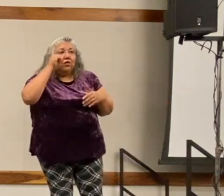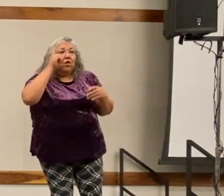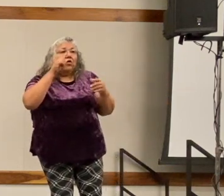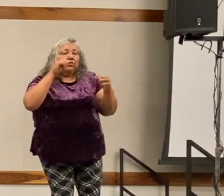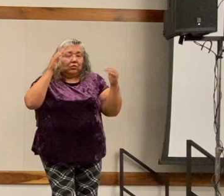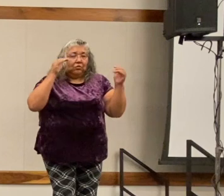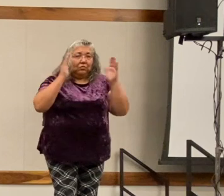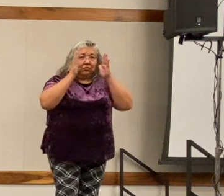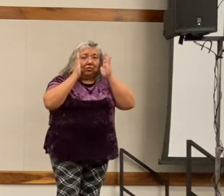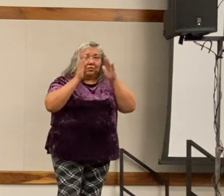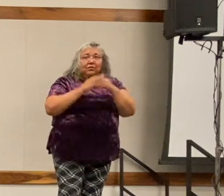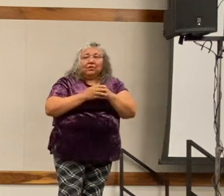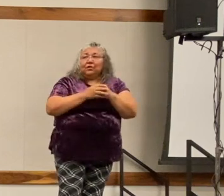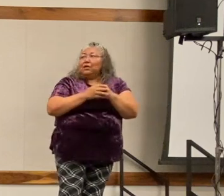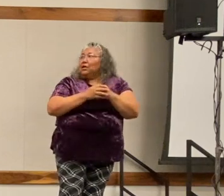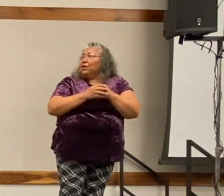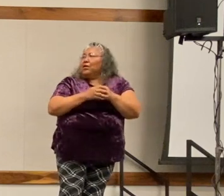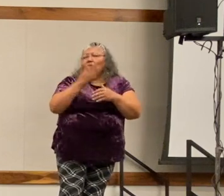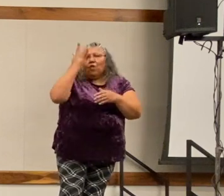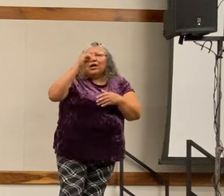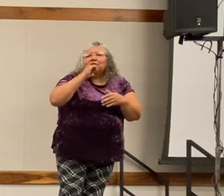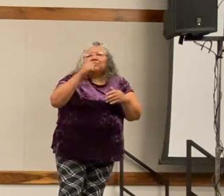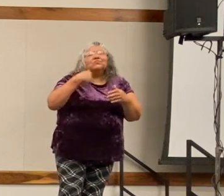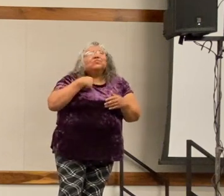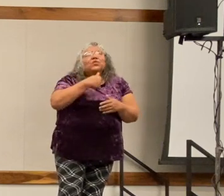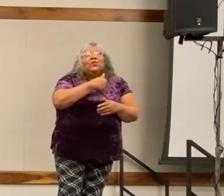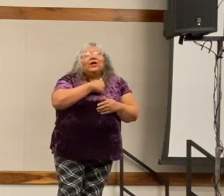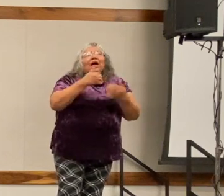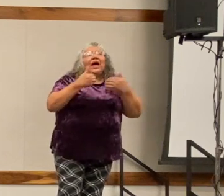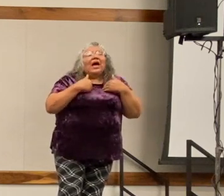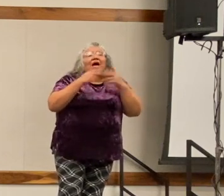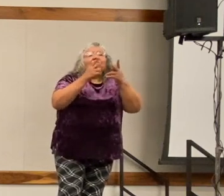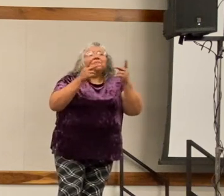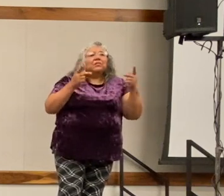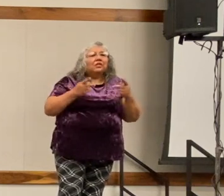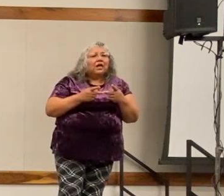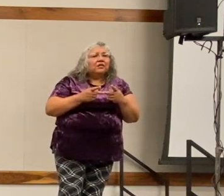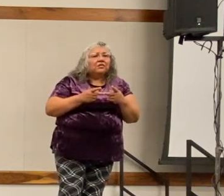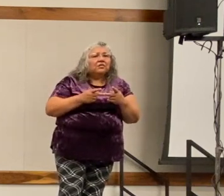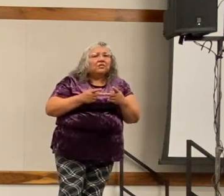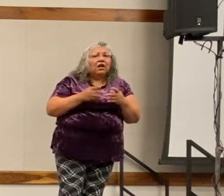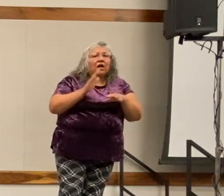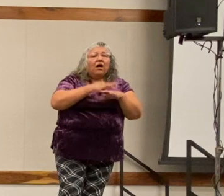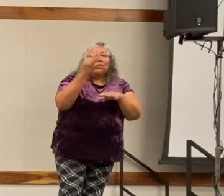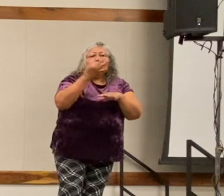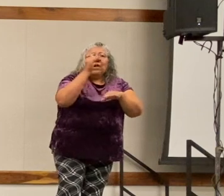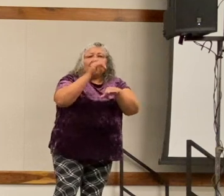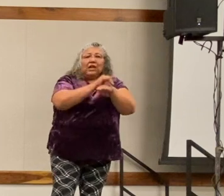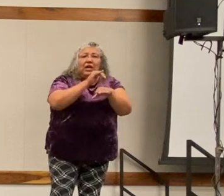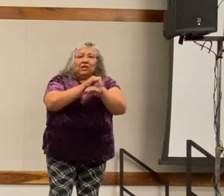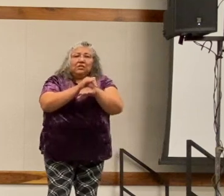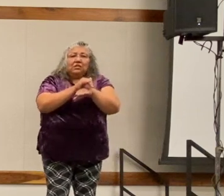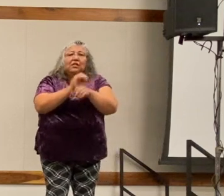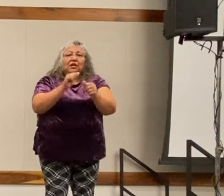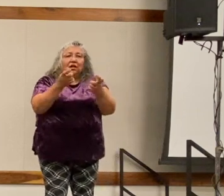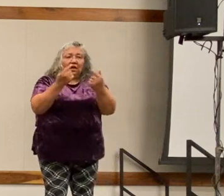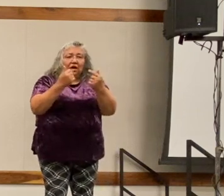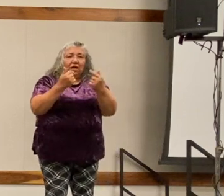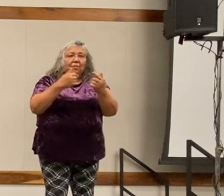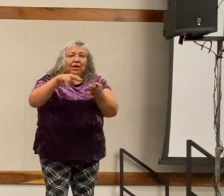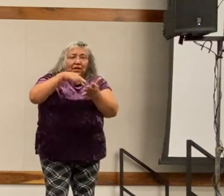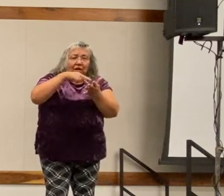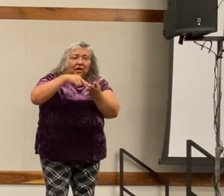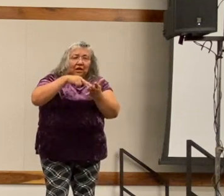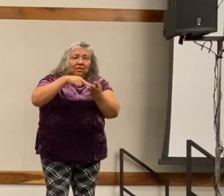in. Why can't we have a place on Friday nights where they can come and